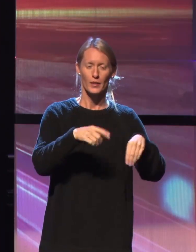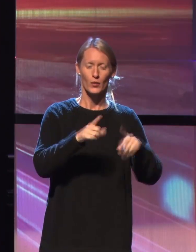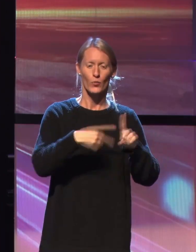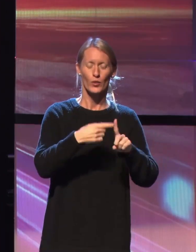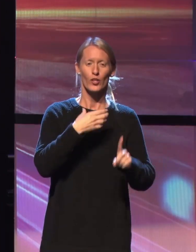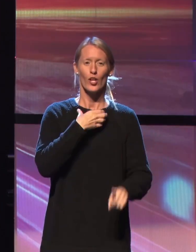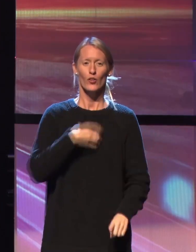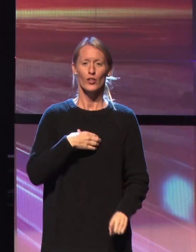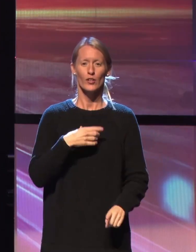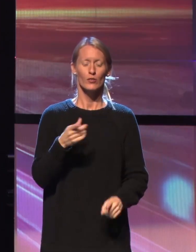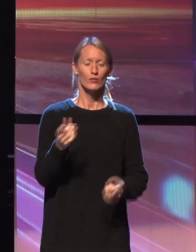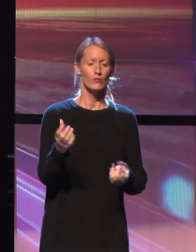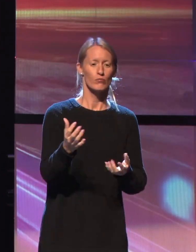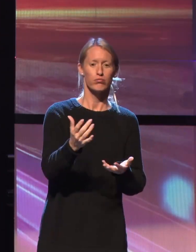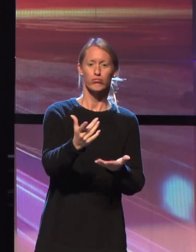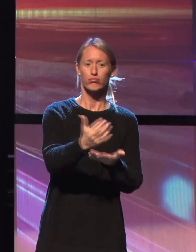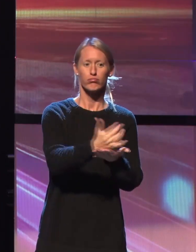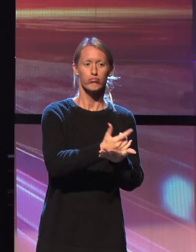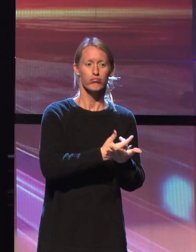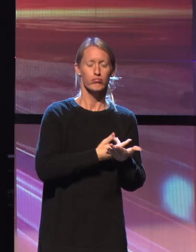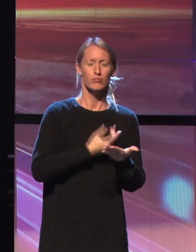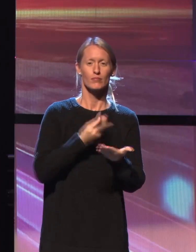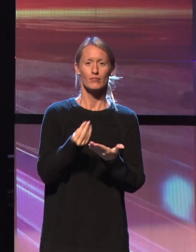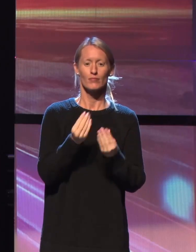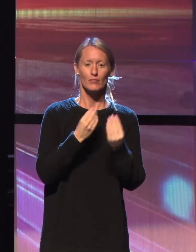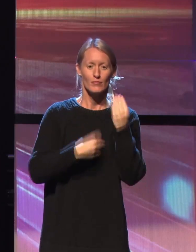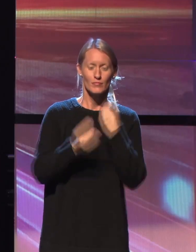Right? Because you're just like, just buy everything,